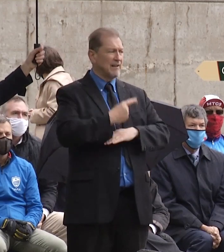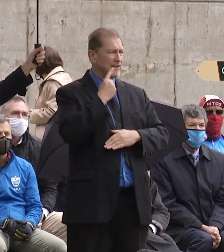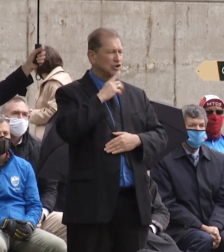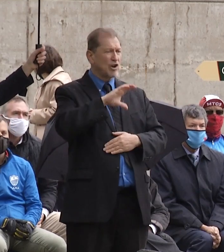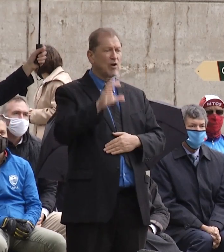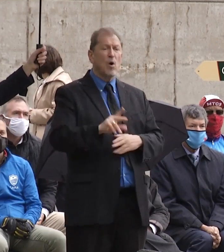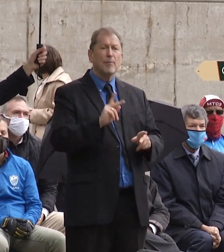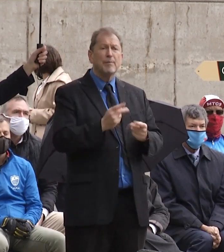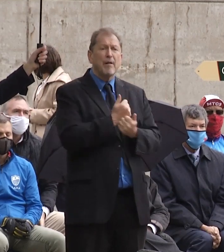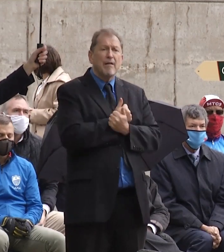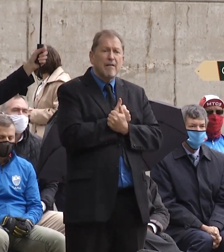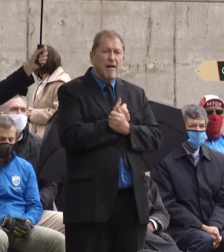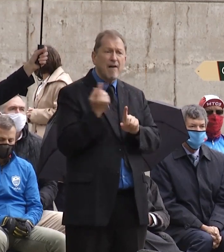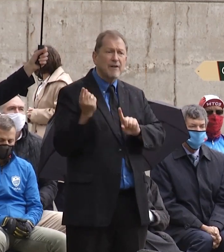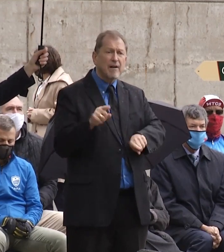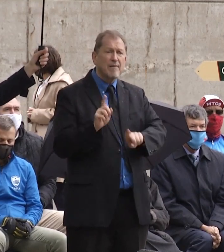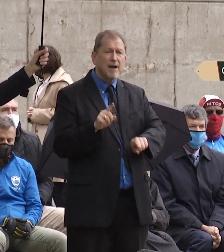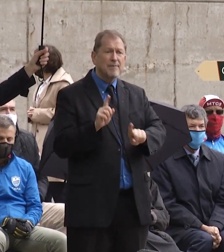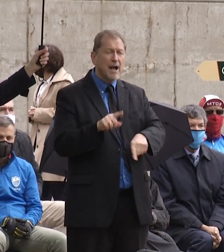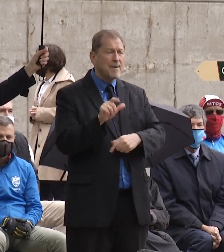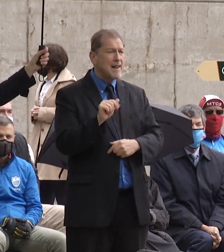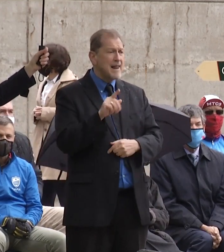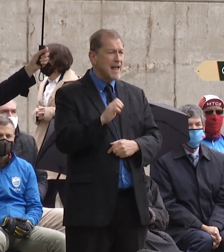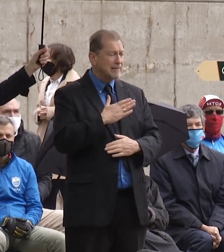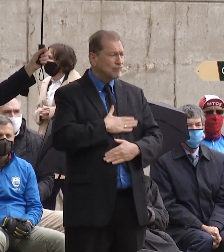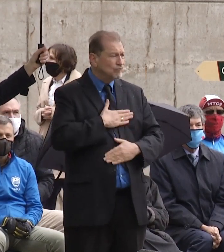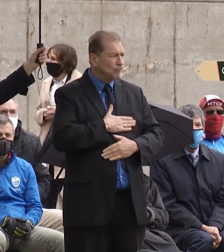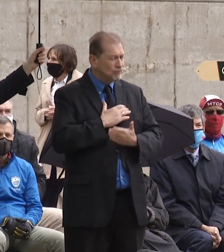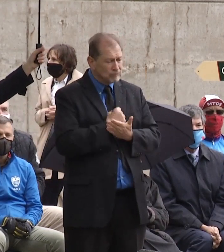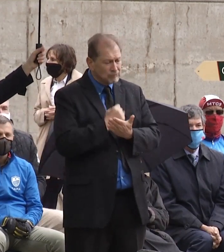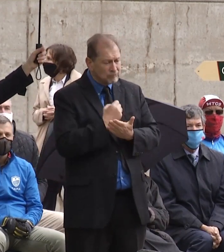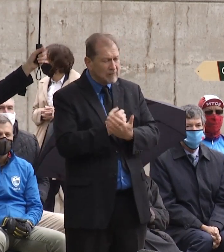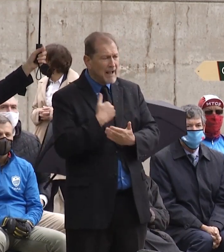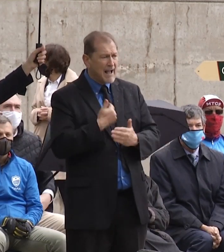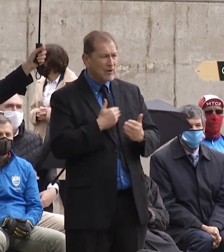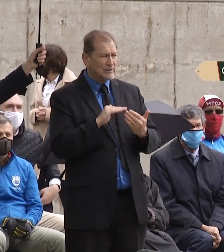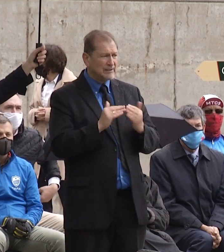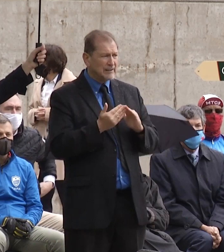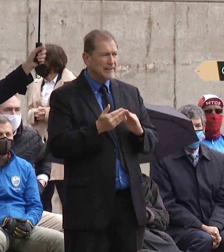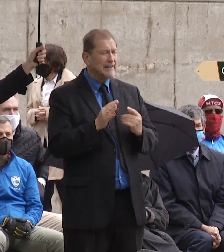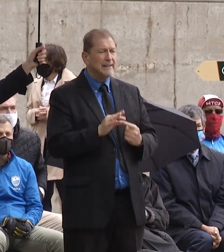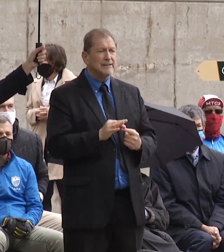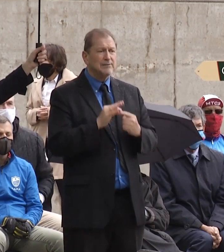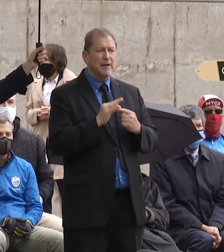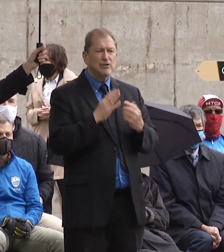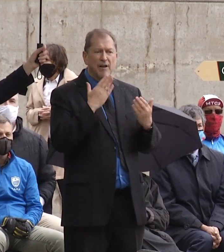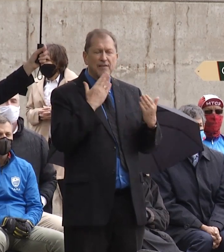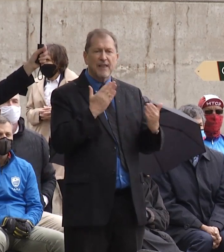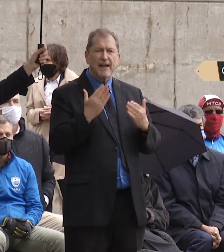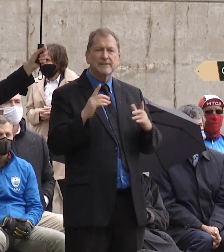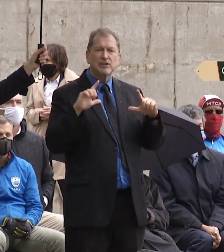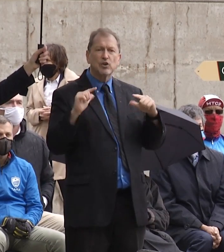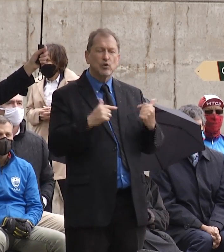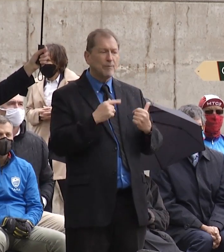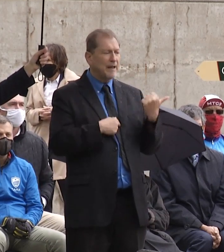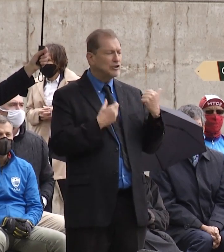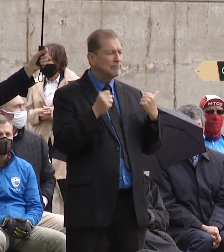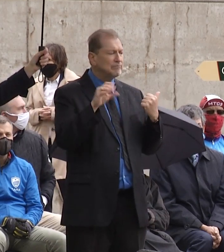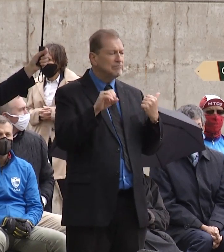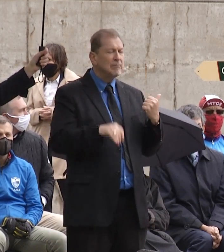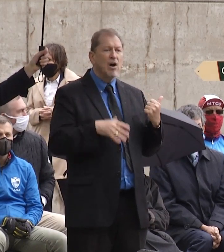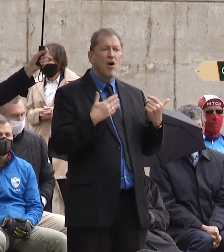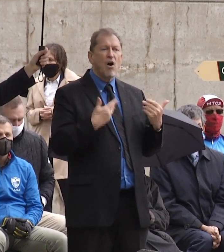coming to the lakefront and visiting our city. A special thanks to a couple of groups, and you heard them called out already,